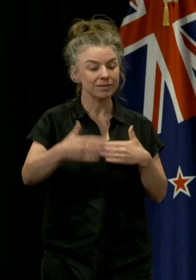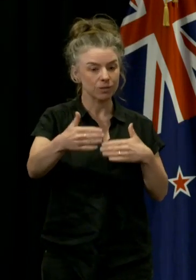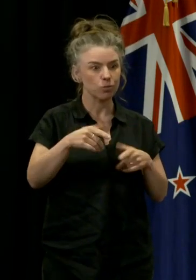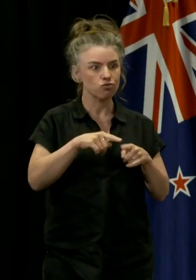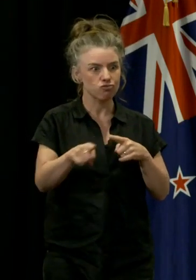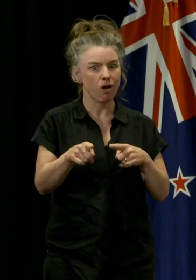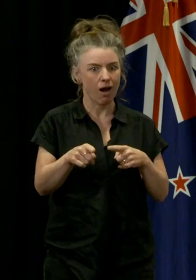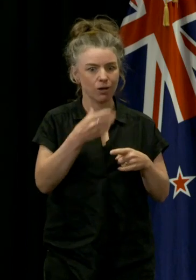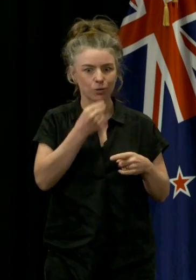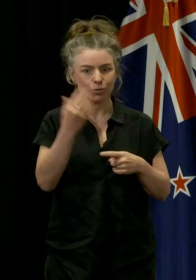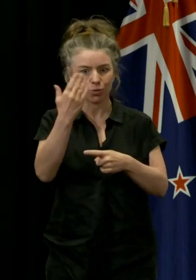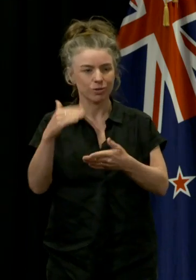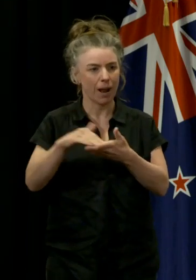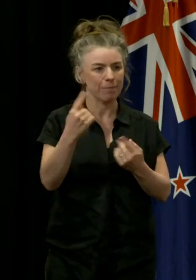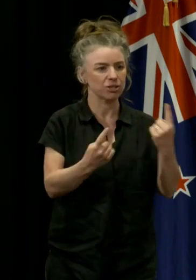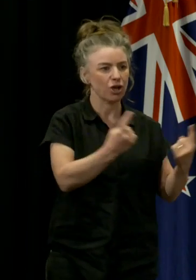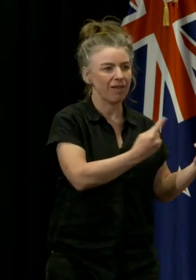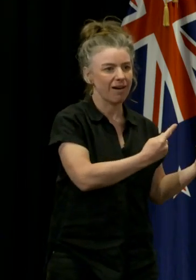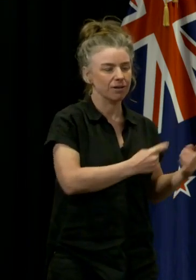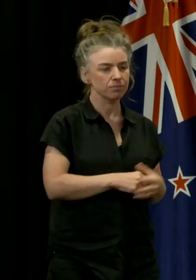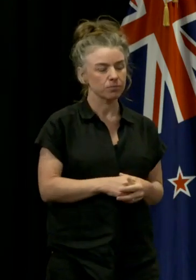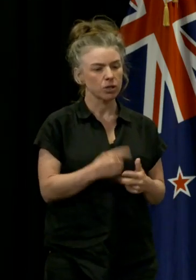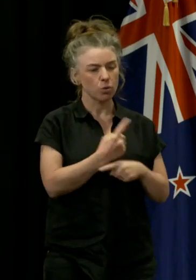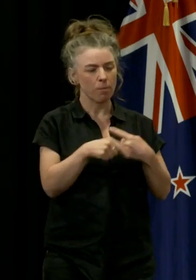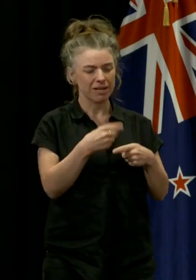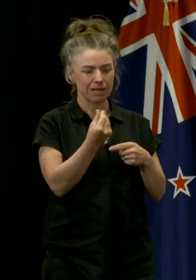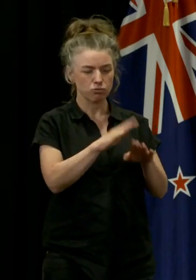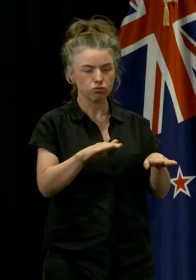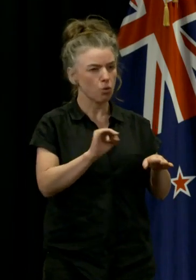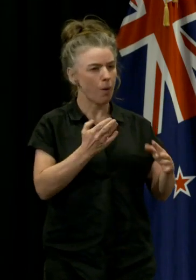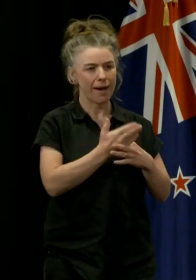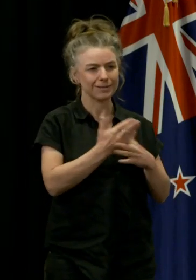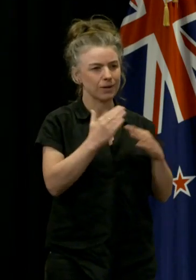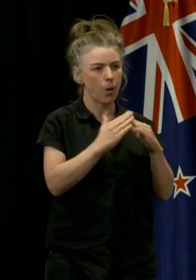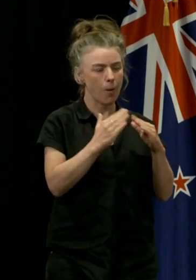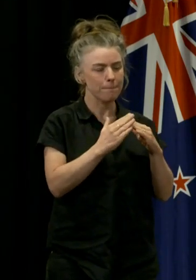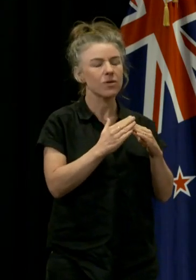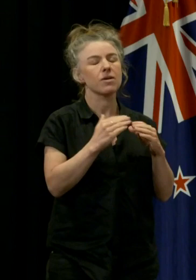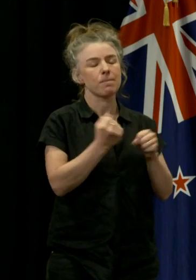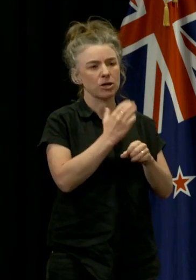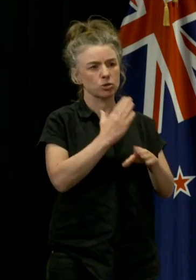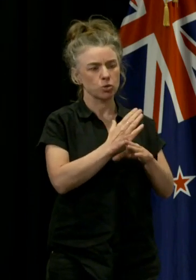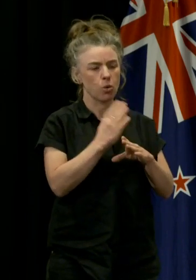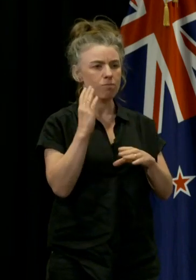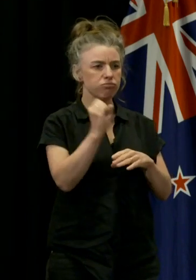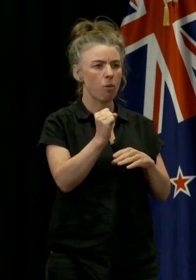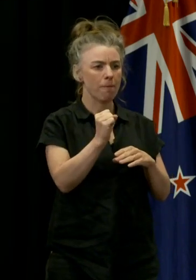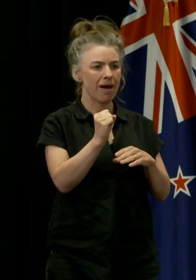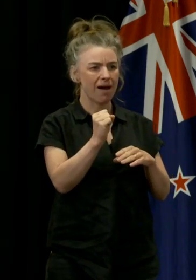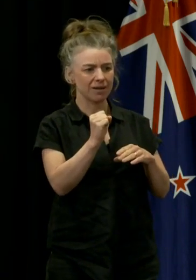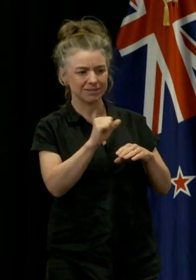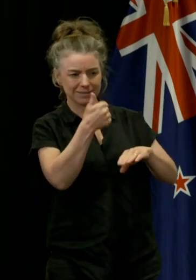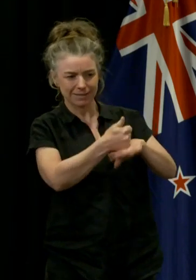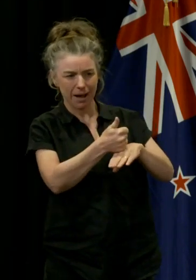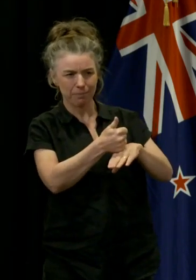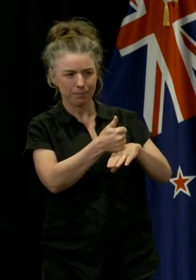on that as much as we can. In terms of the equity at home, making sure we've got broadband supplied in households where